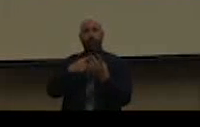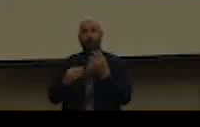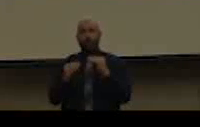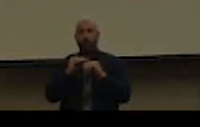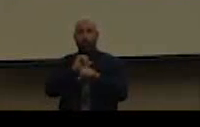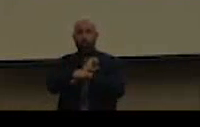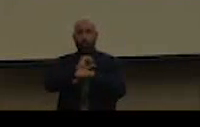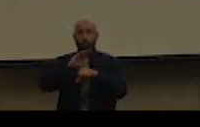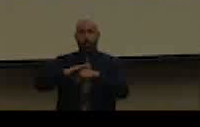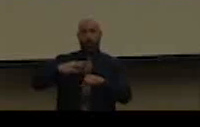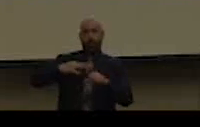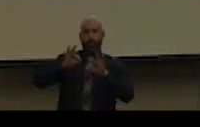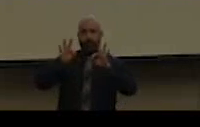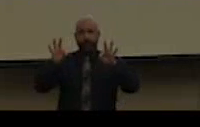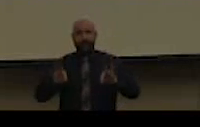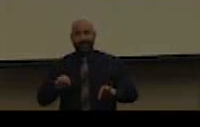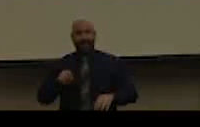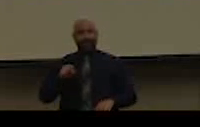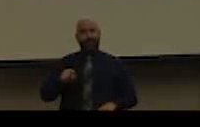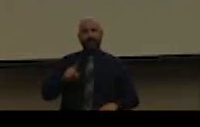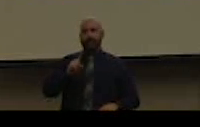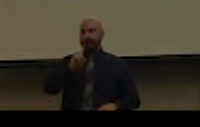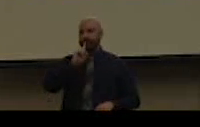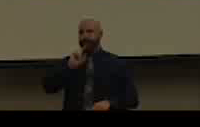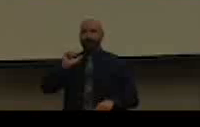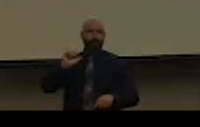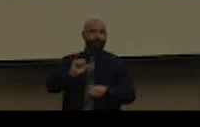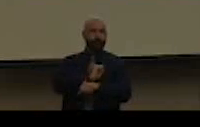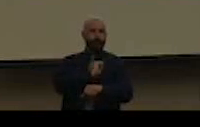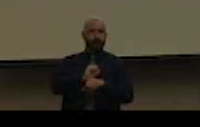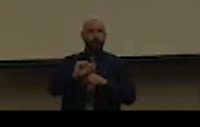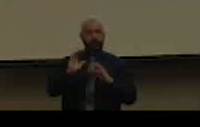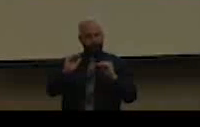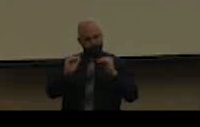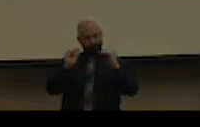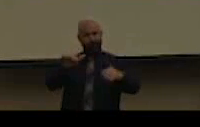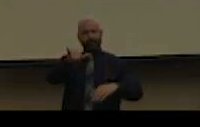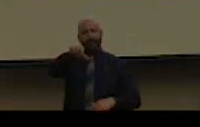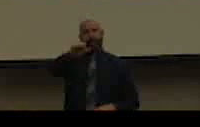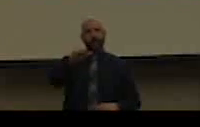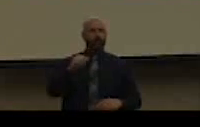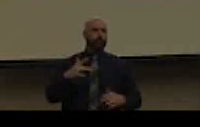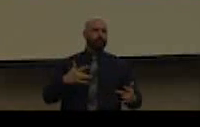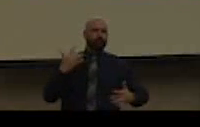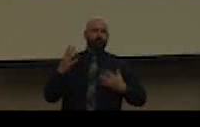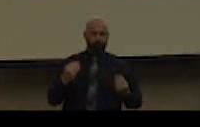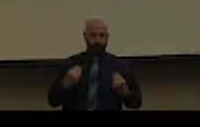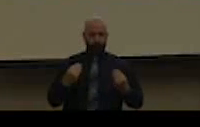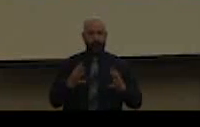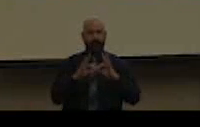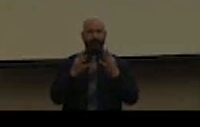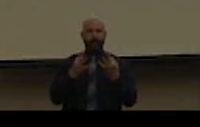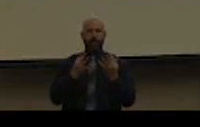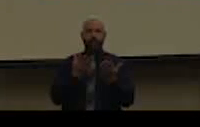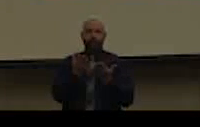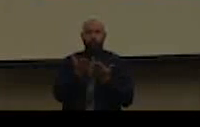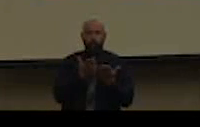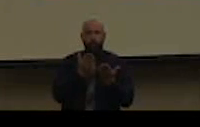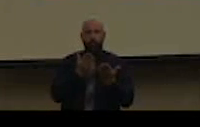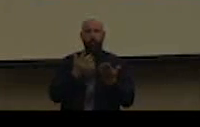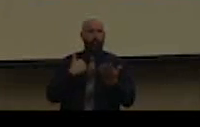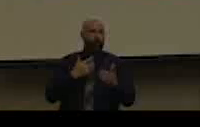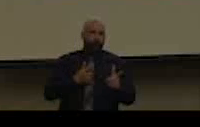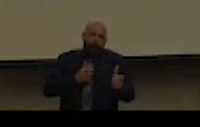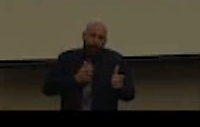this is certainly a step forward. We are thrilled to provide these families with service and are moving at lightning speed to do it.